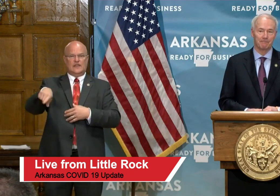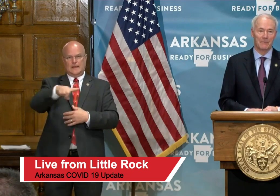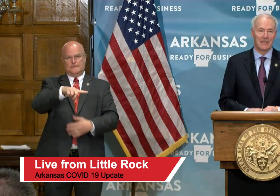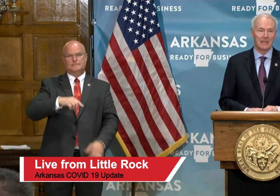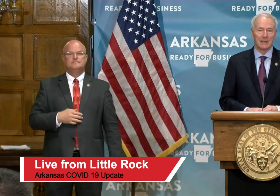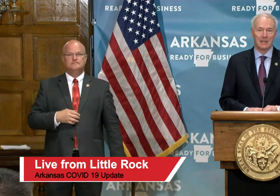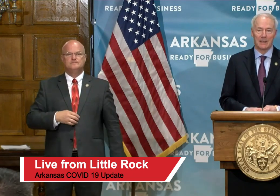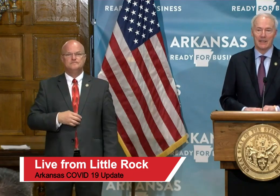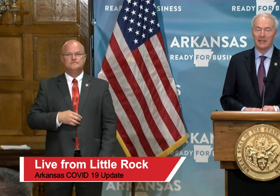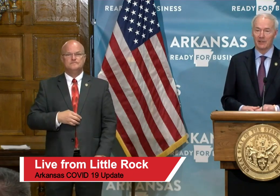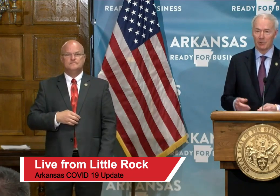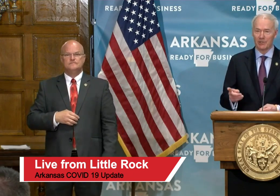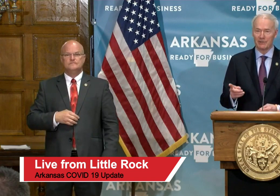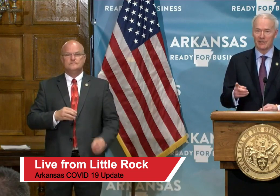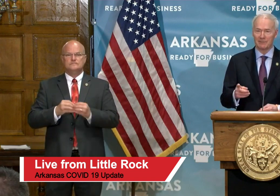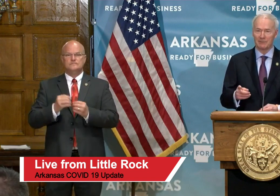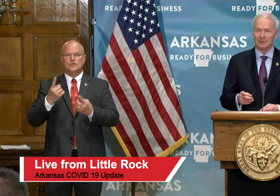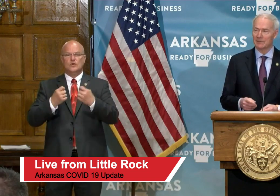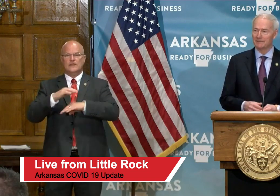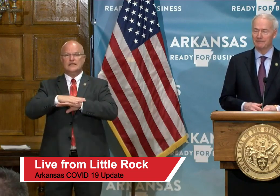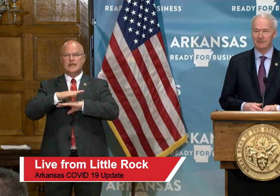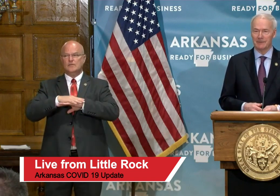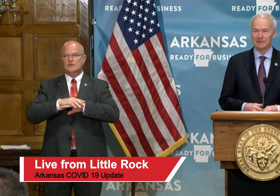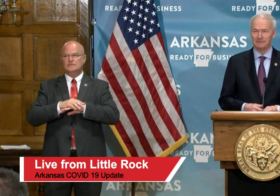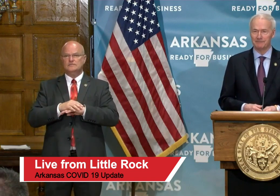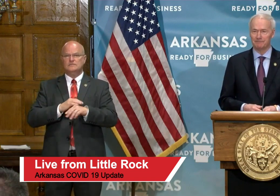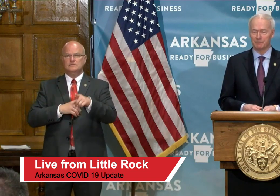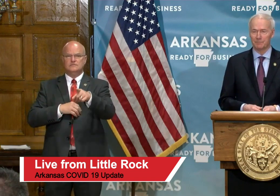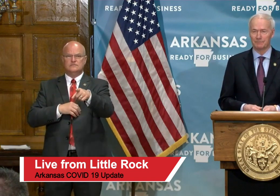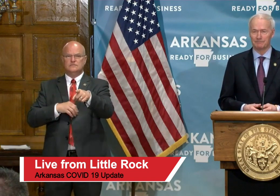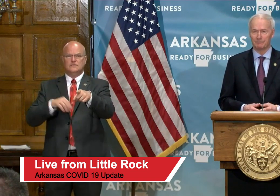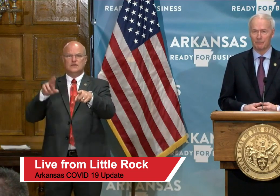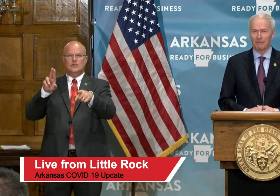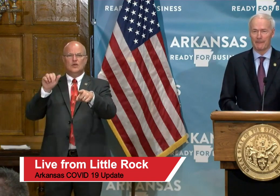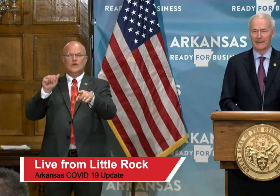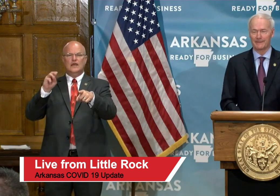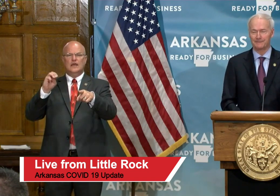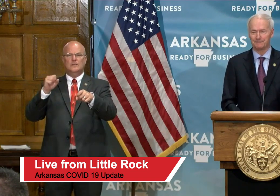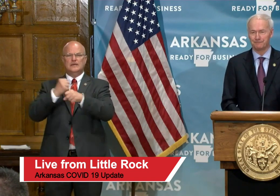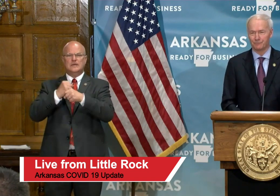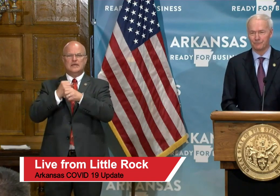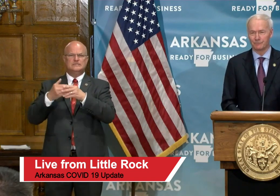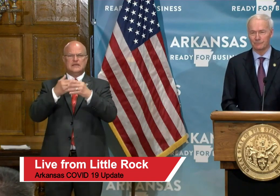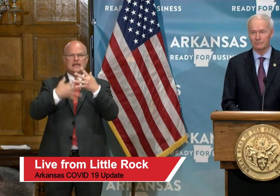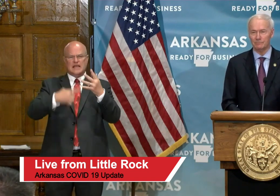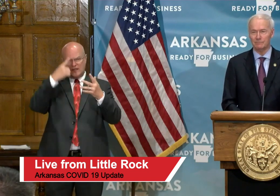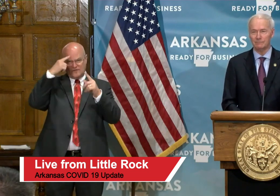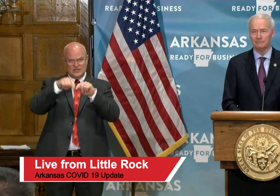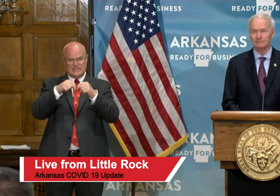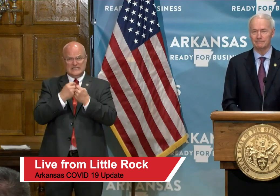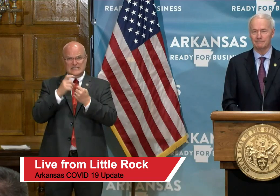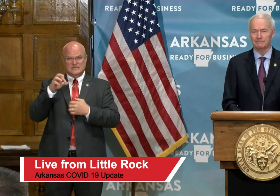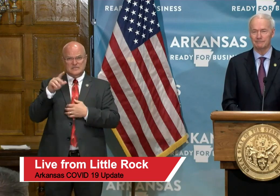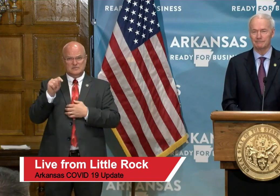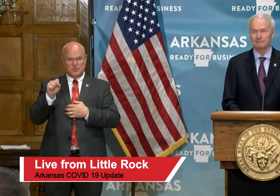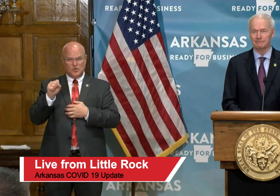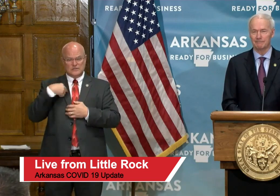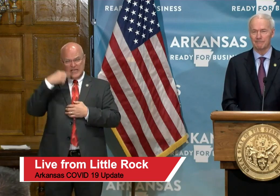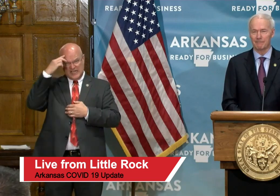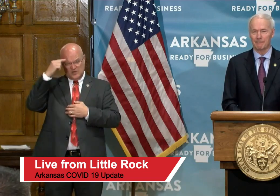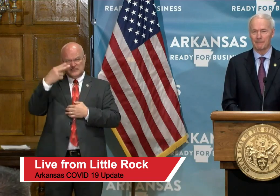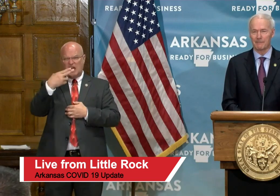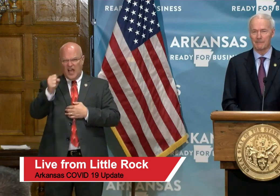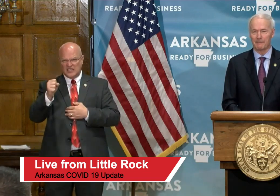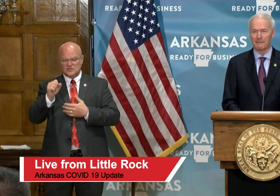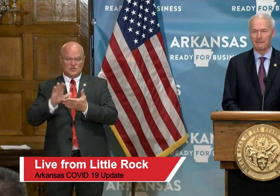them. Any other question at the table? Yeah, UAMS created some guidelines for team sports. And granted, I know it's high